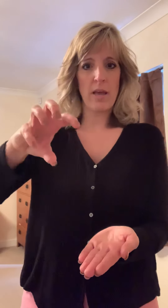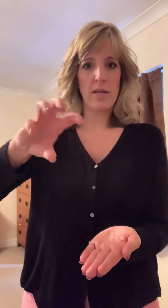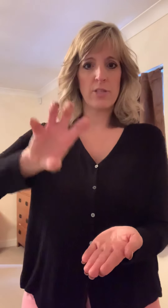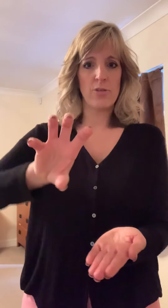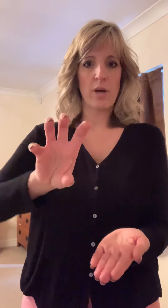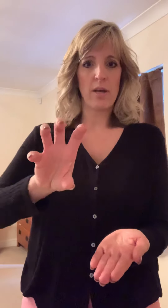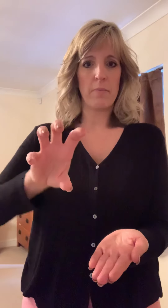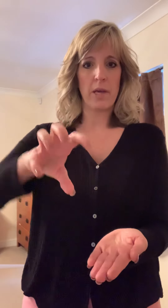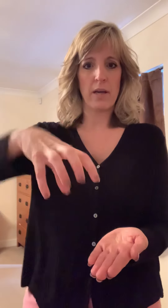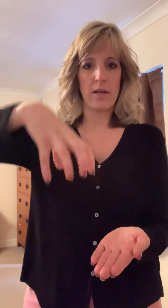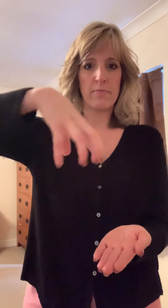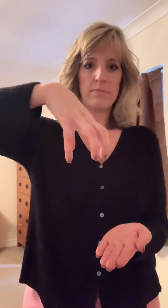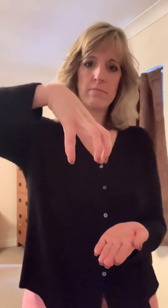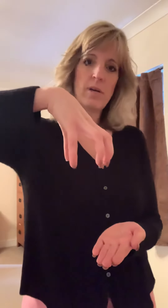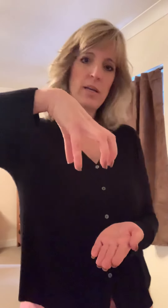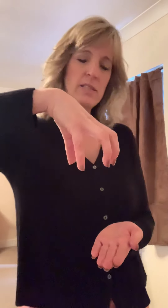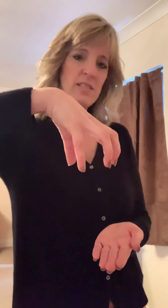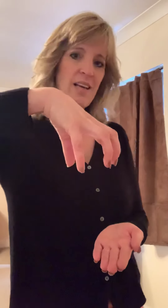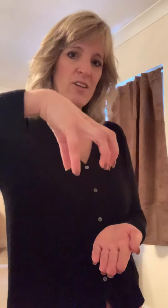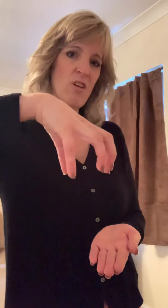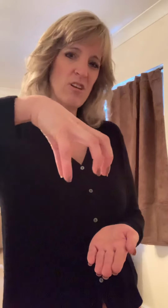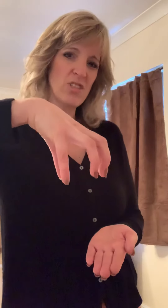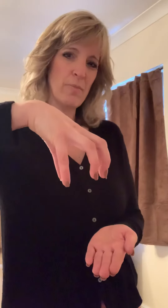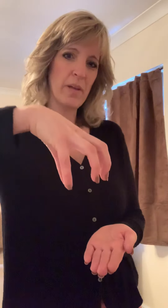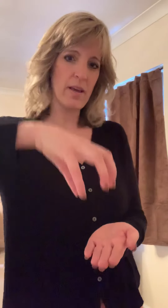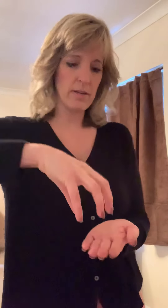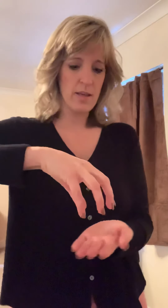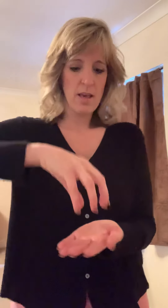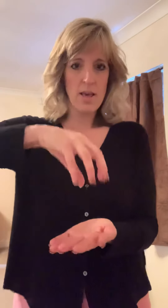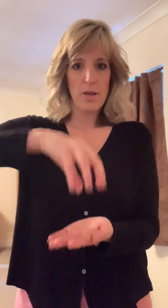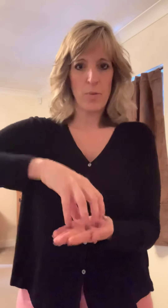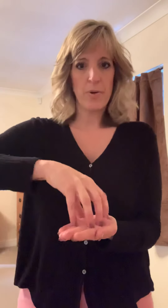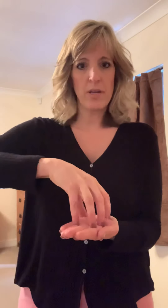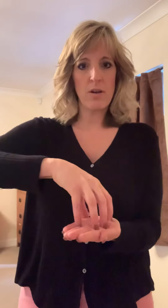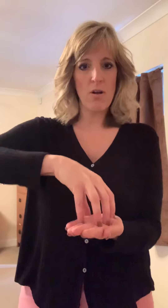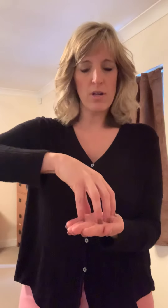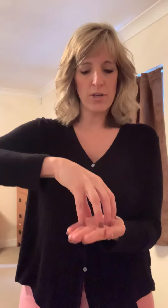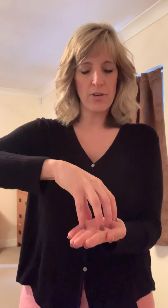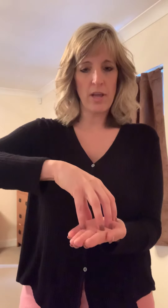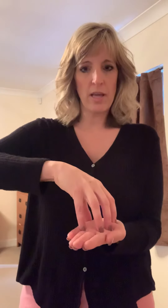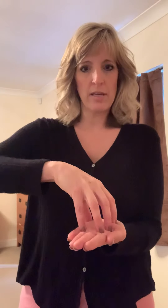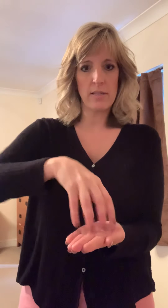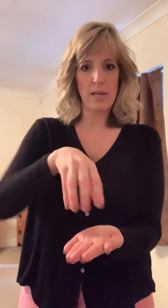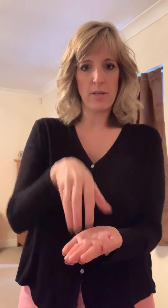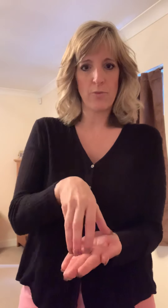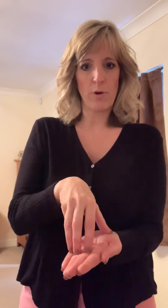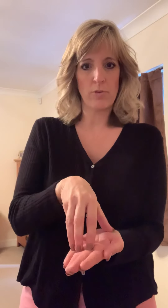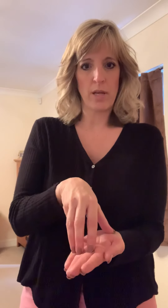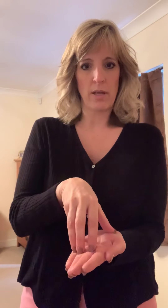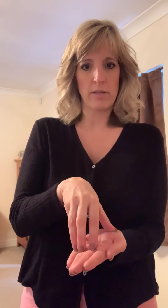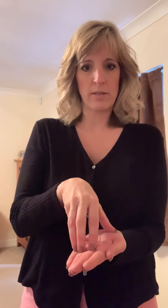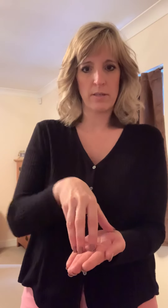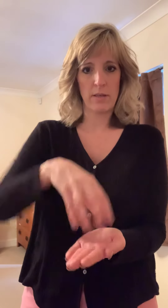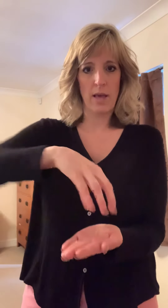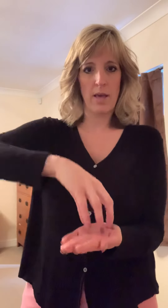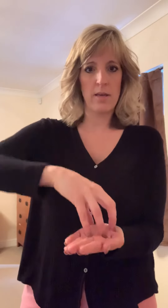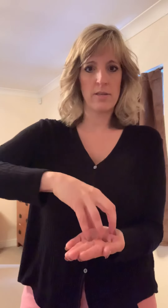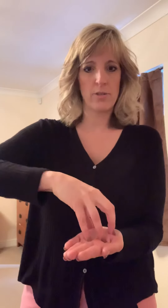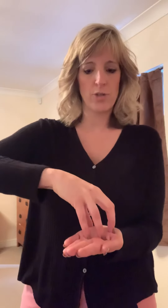hand, you kind of make I guess it's that claw shape again. You put it on your hand and you rotate it. Okay, you turn